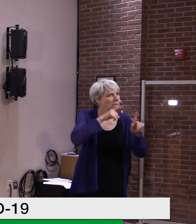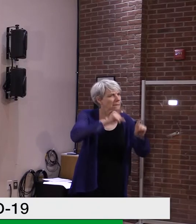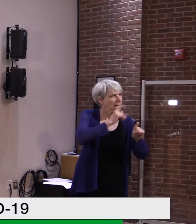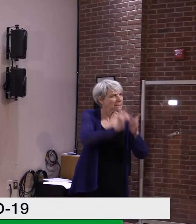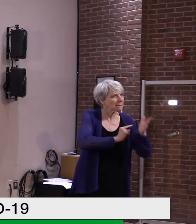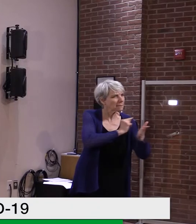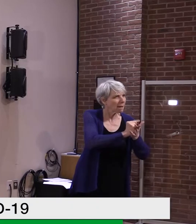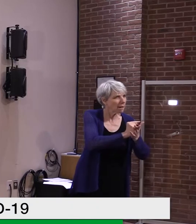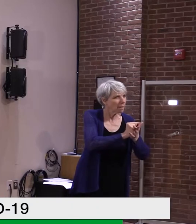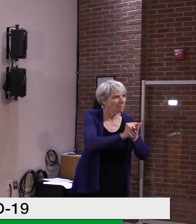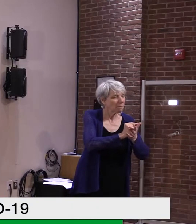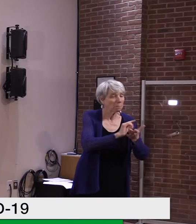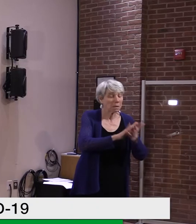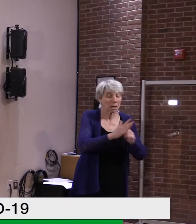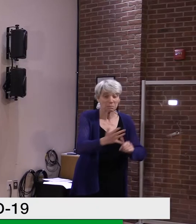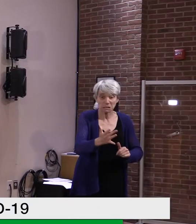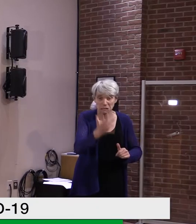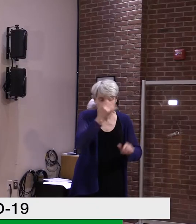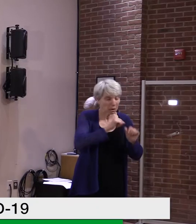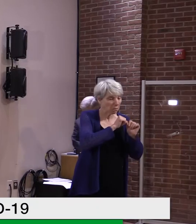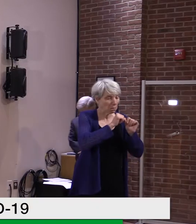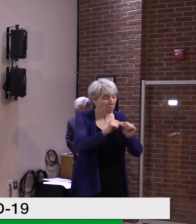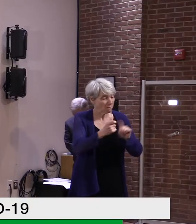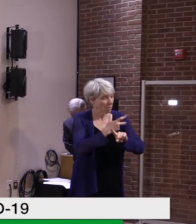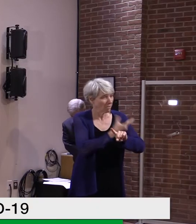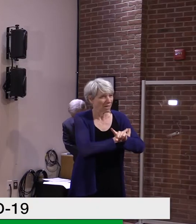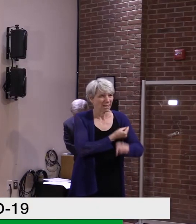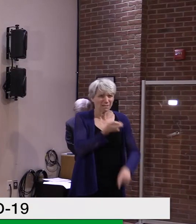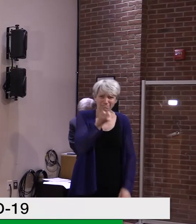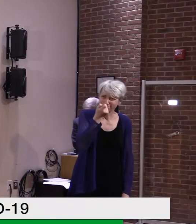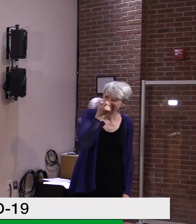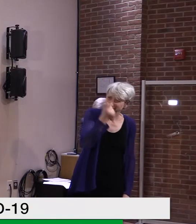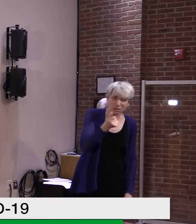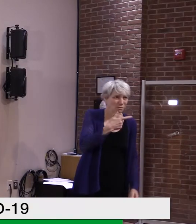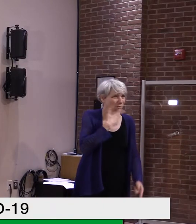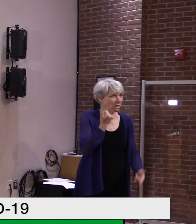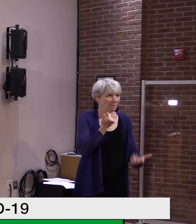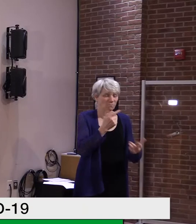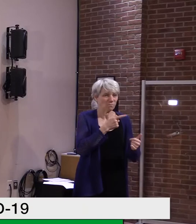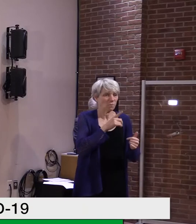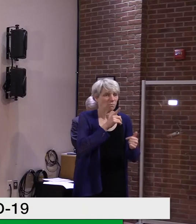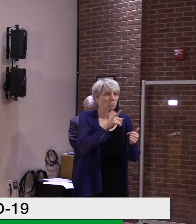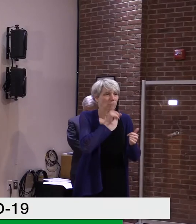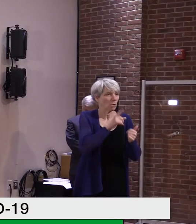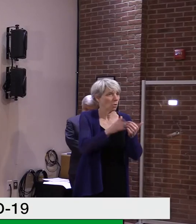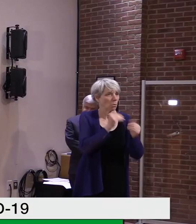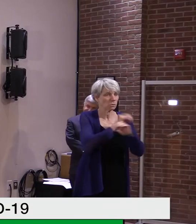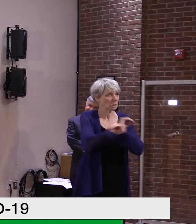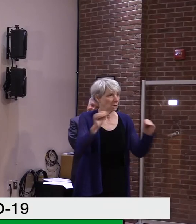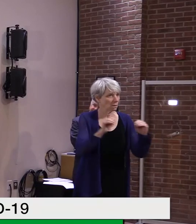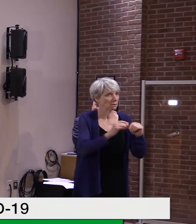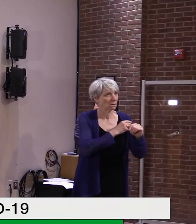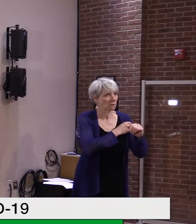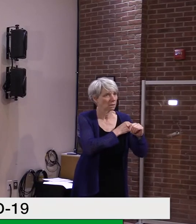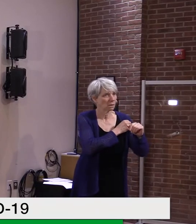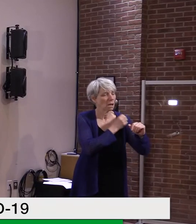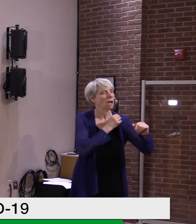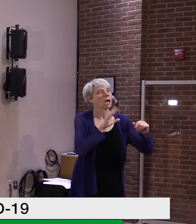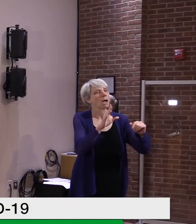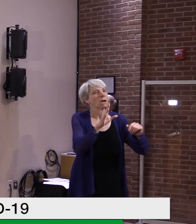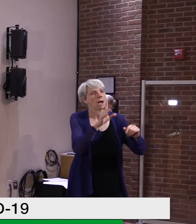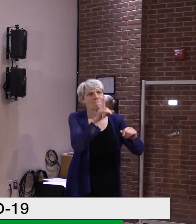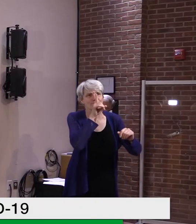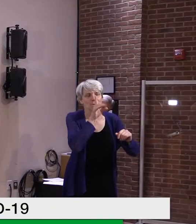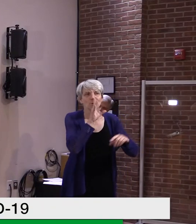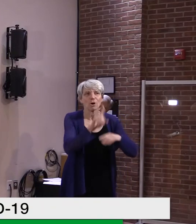mean things that, you know, didn't just occur at the time you got the shot and are expected and show